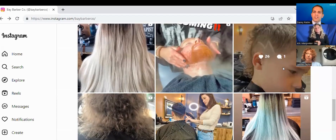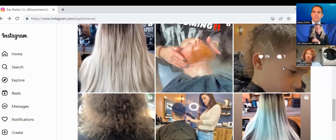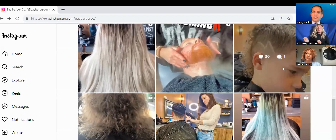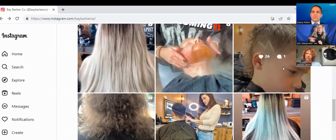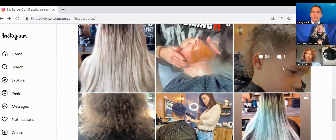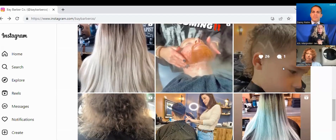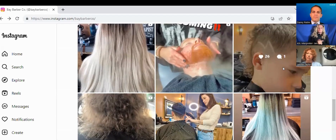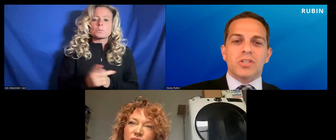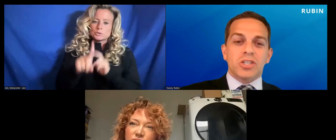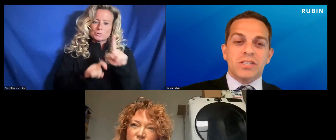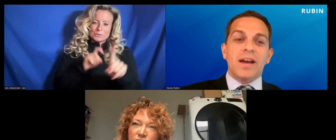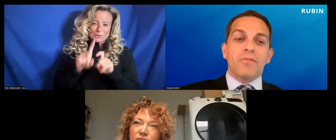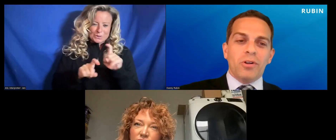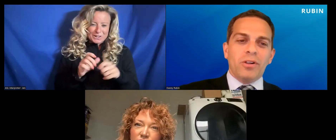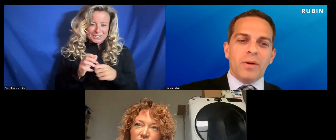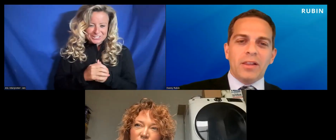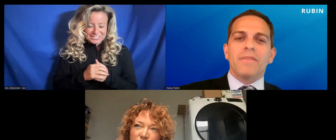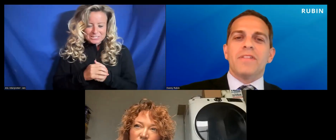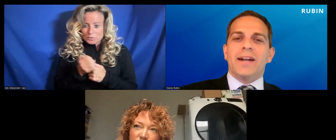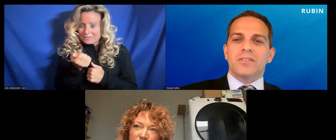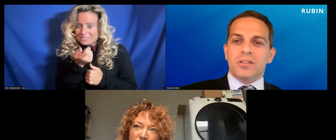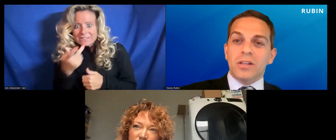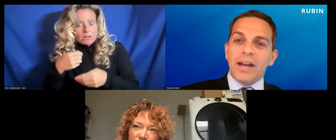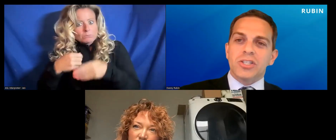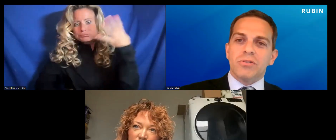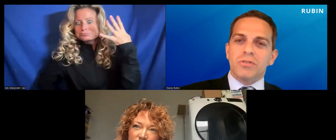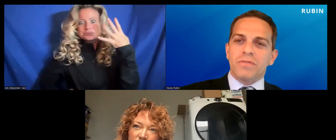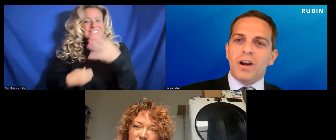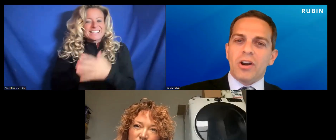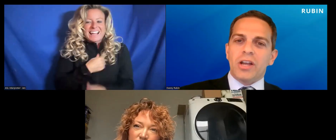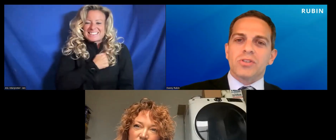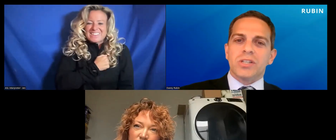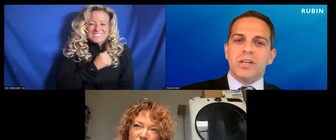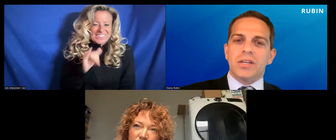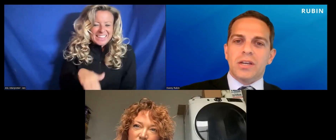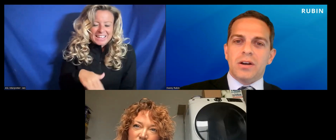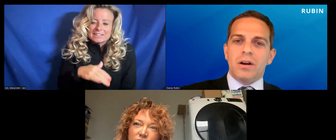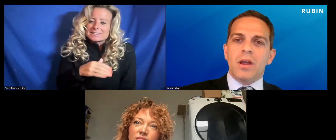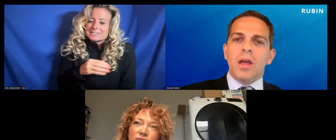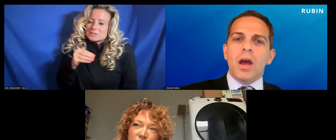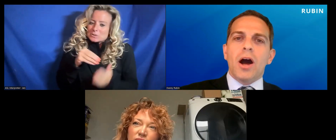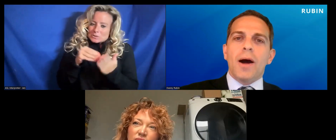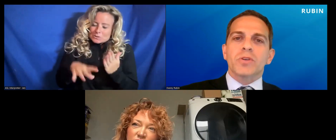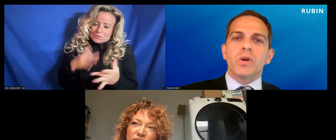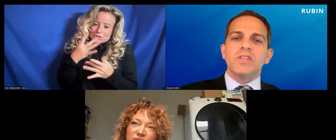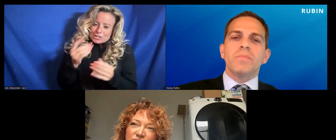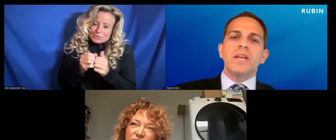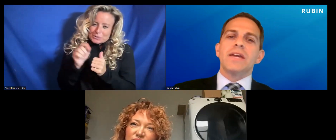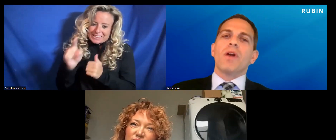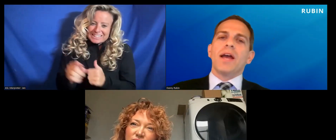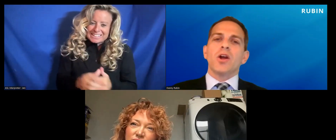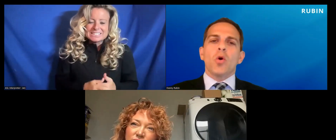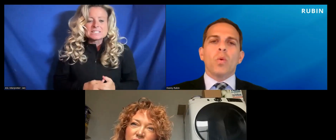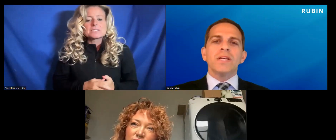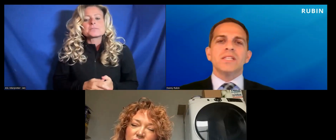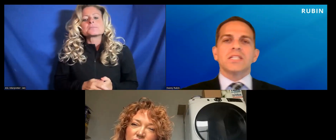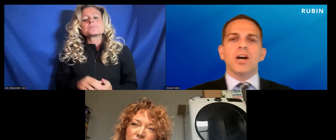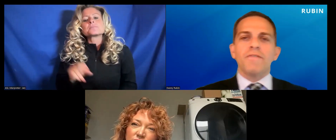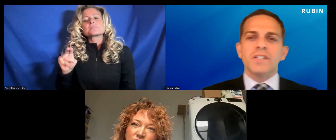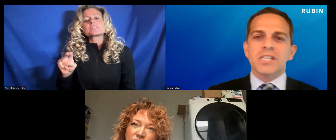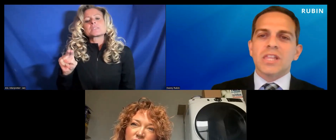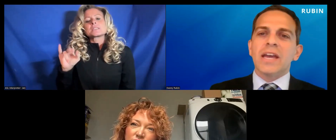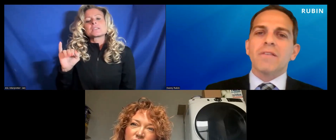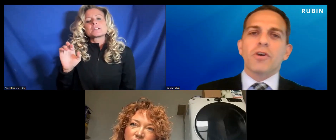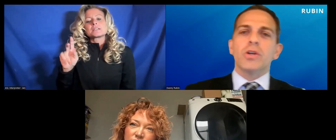to the questions. We have several, and I love that because a lot of students are very, very interested here. Question from Nikki Wright. What